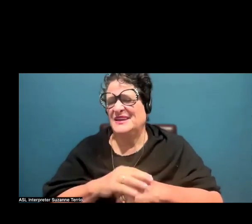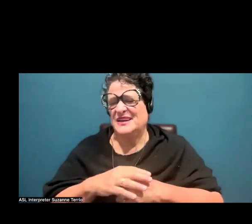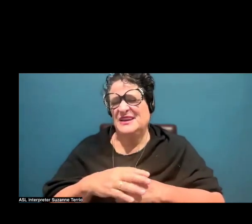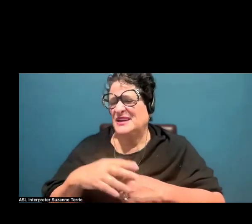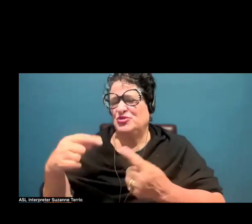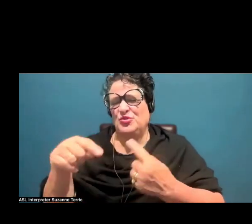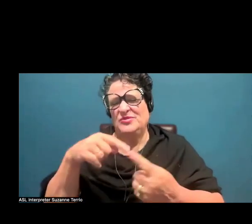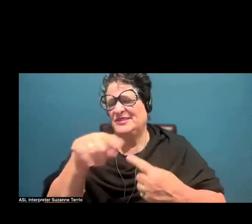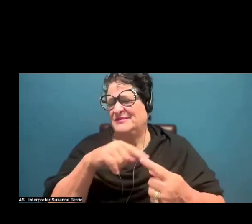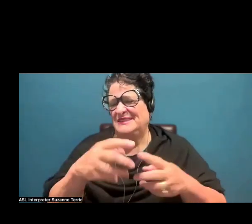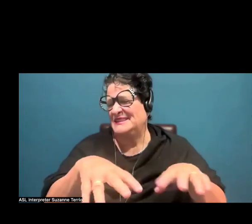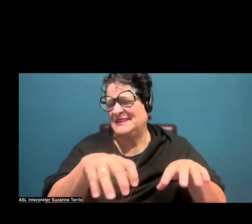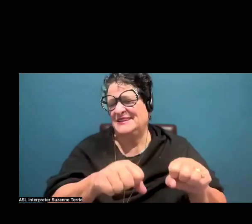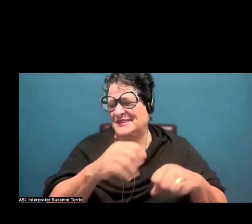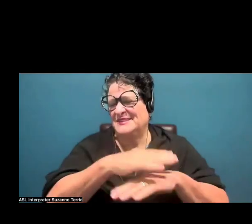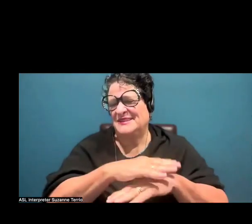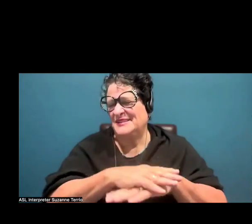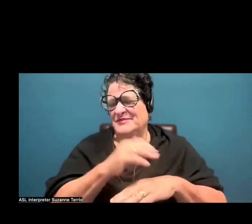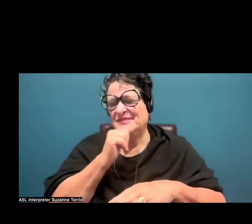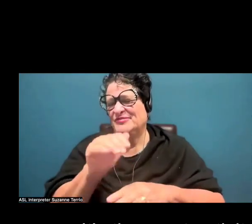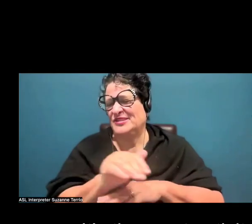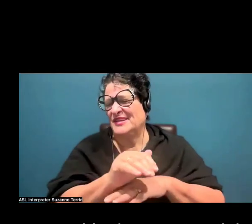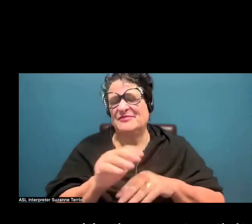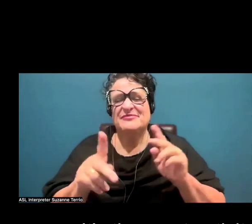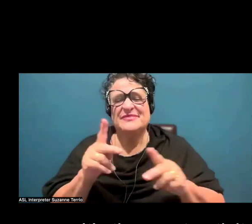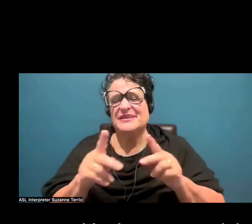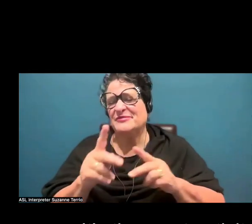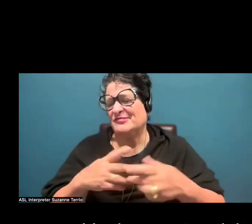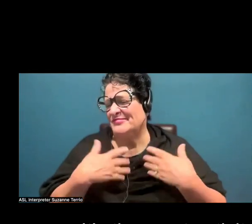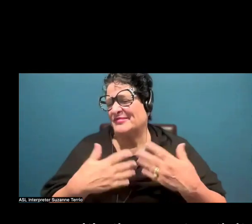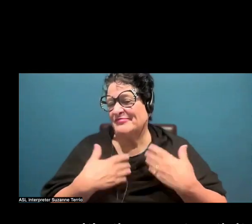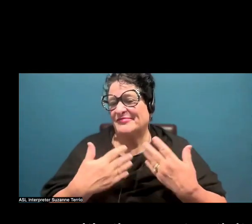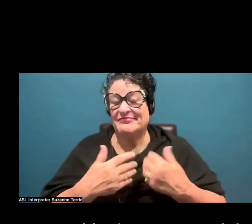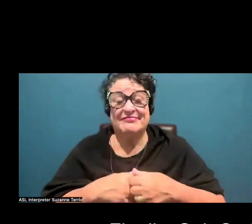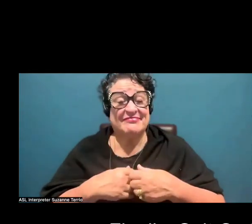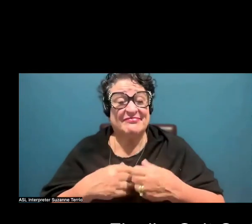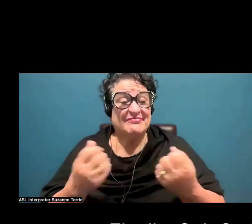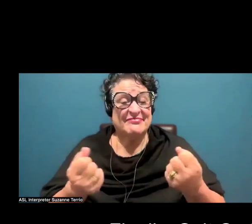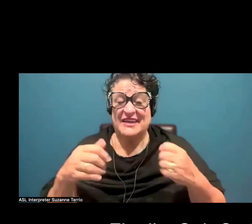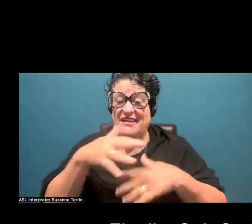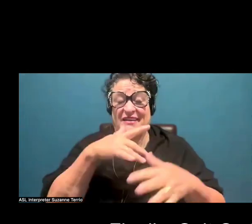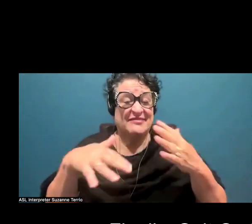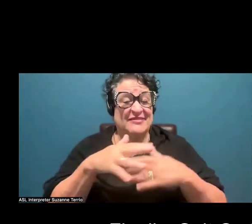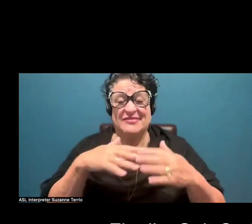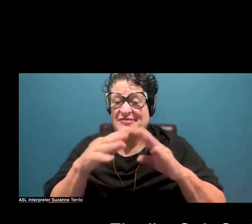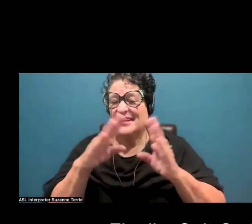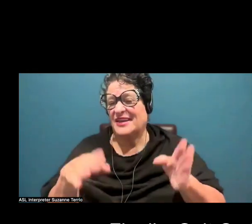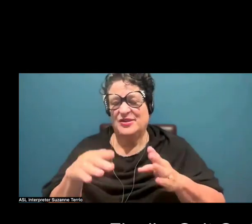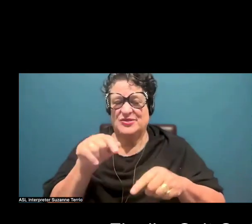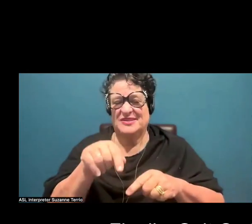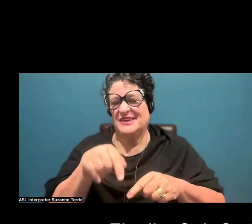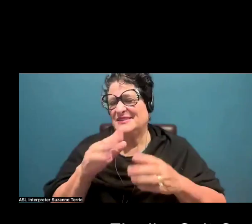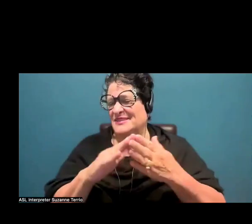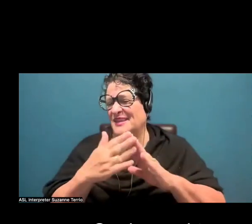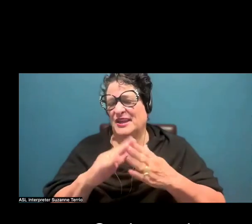night. I know some people are happy about it. It's the most activity the town has seen in years. Finally, Salt Cedar looks like the pictures in